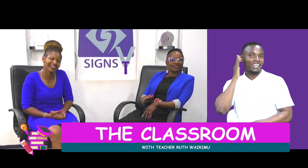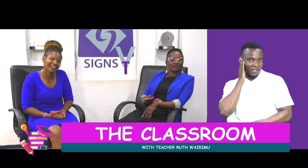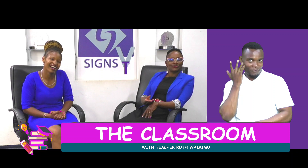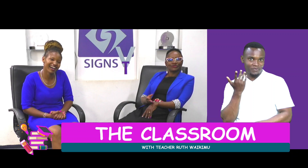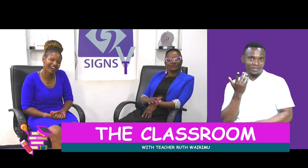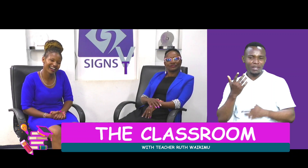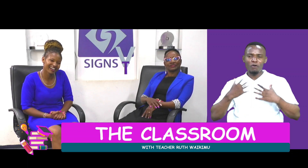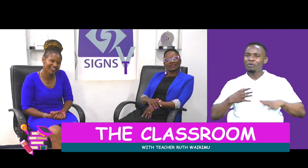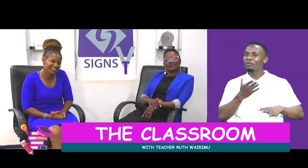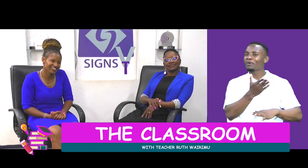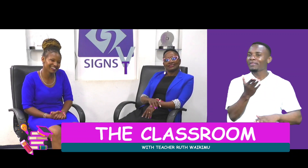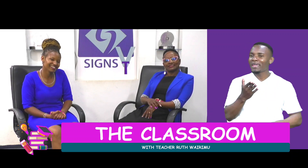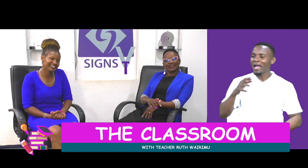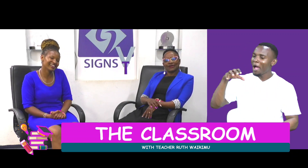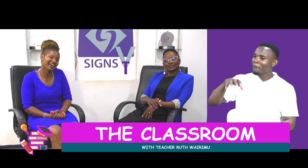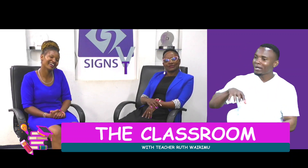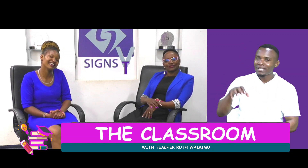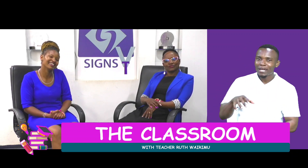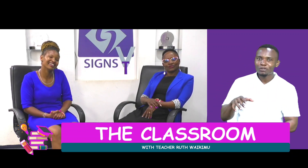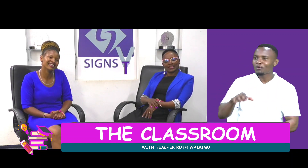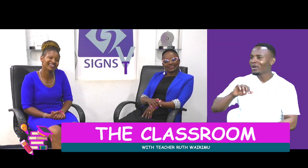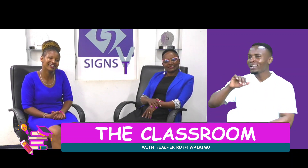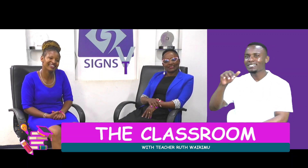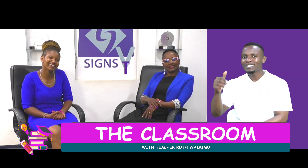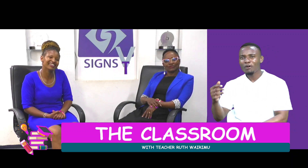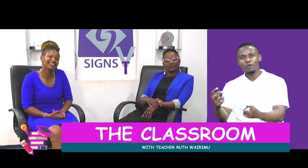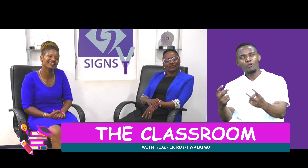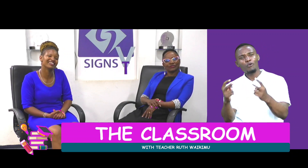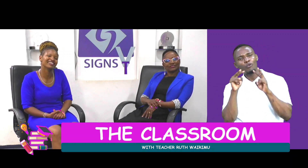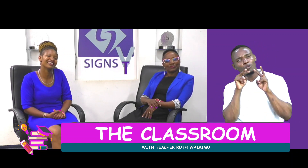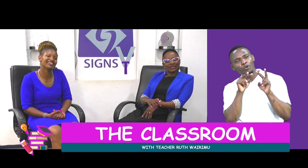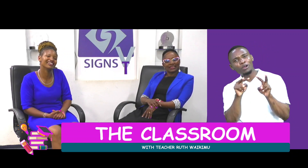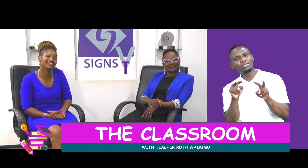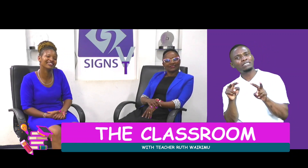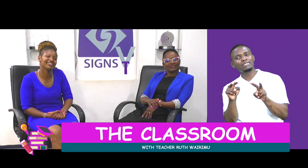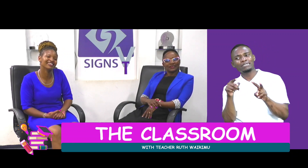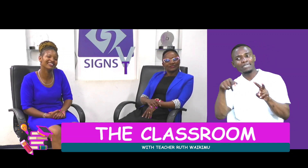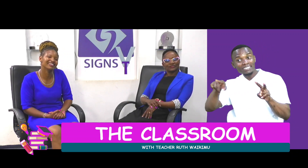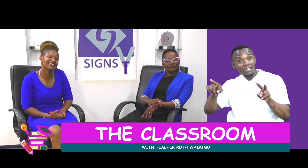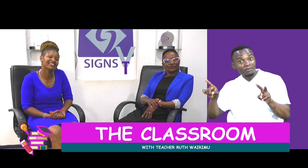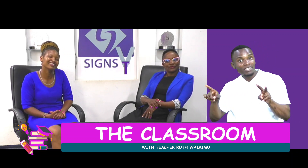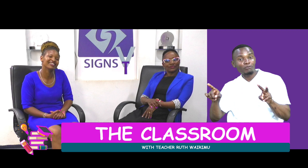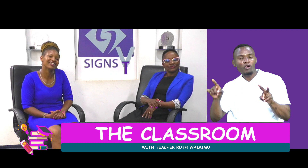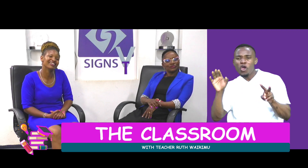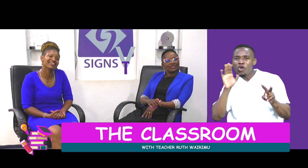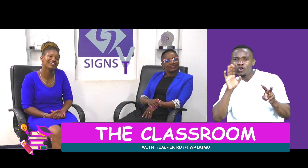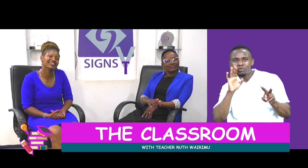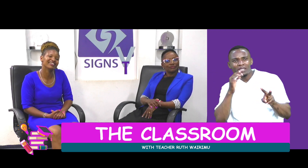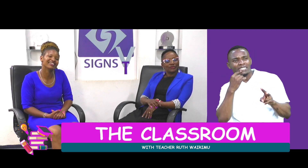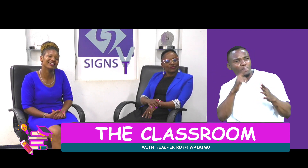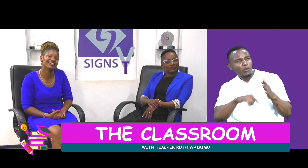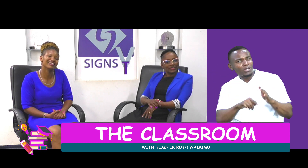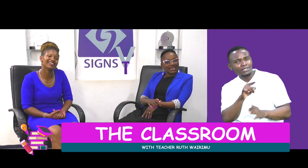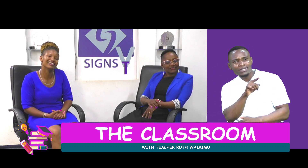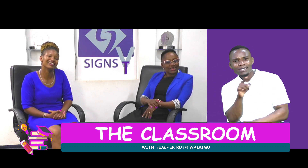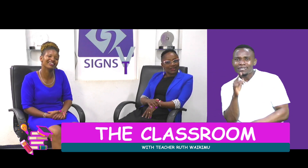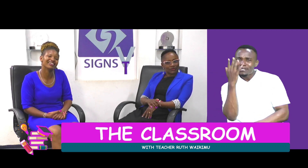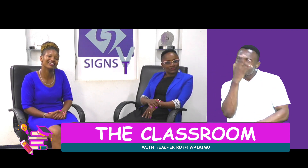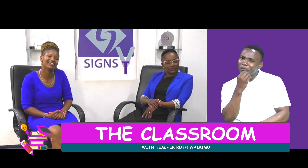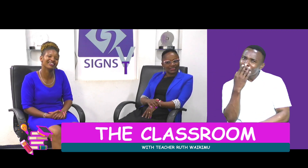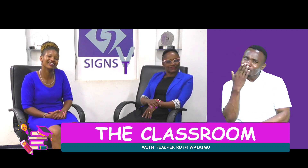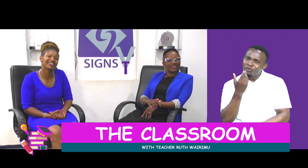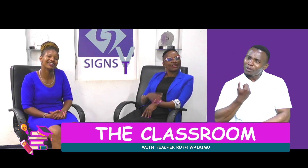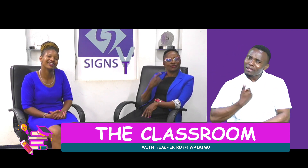in the matatus, in town, they could look like us and they could gossip like, so you mean these beautiful girls